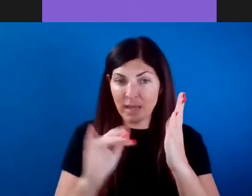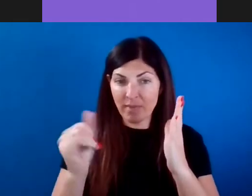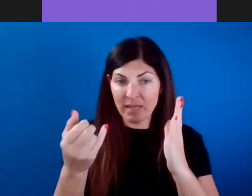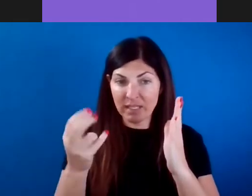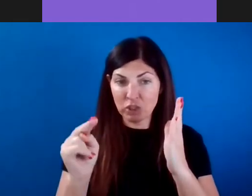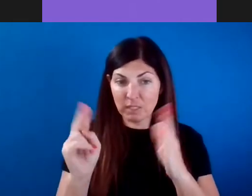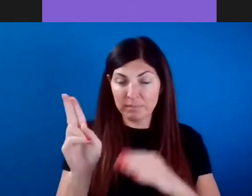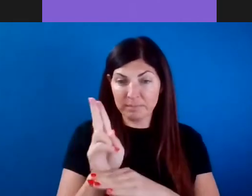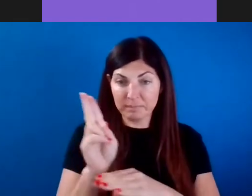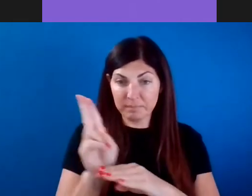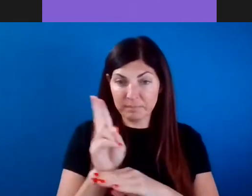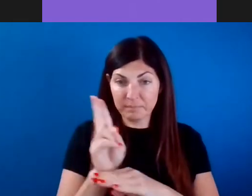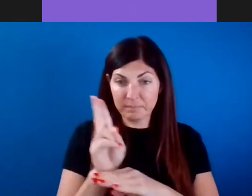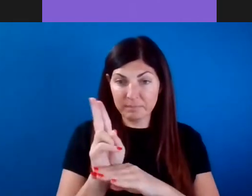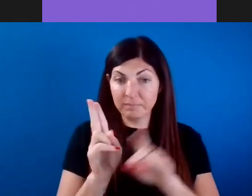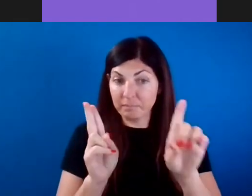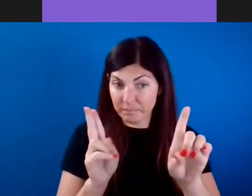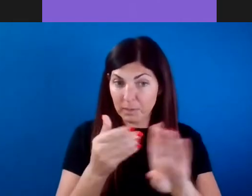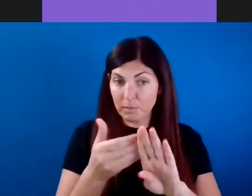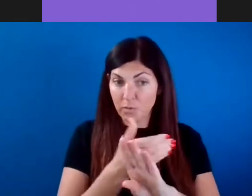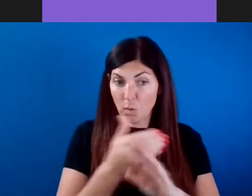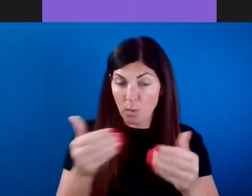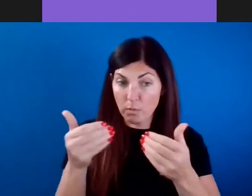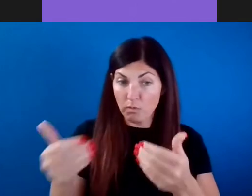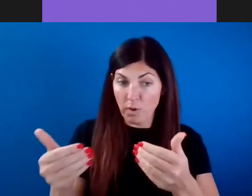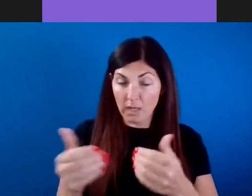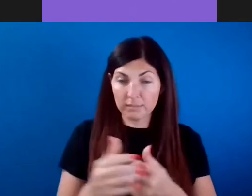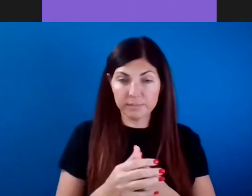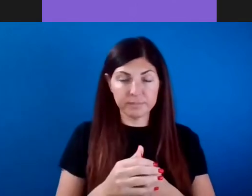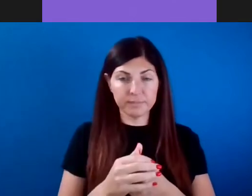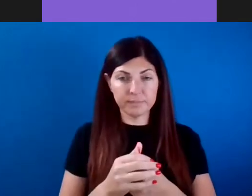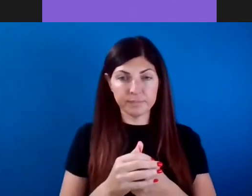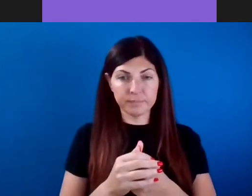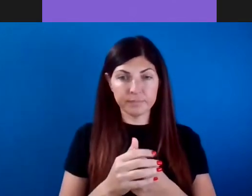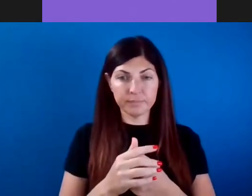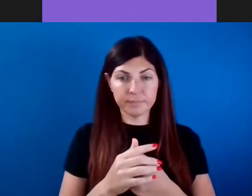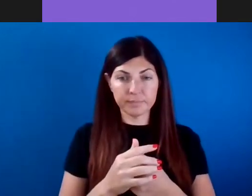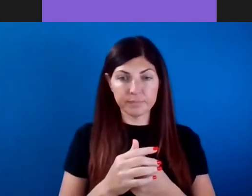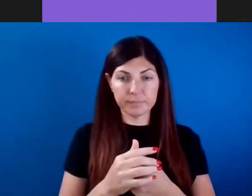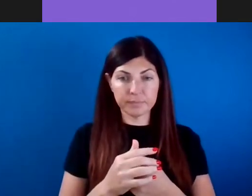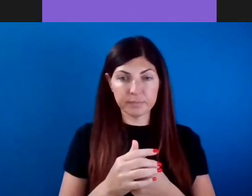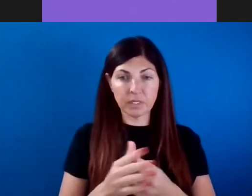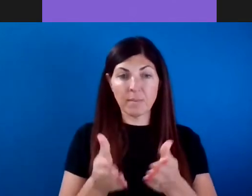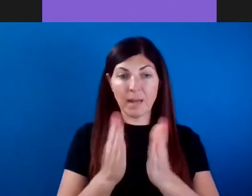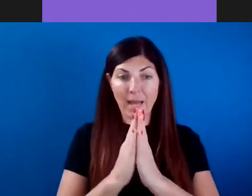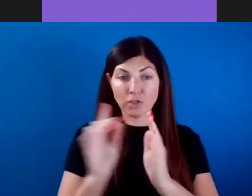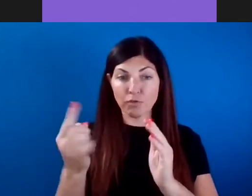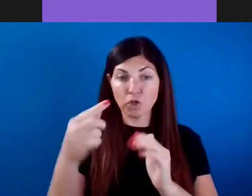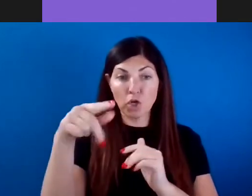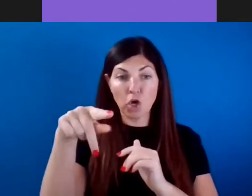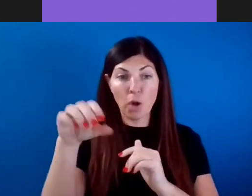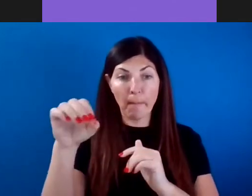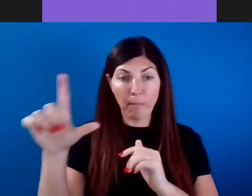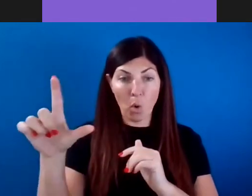uses. Real quick before we move on to that segment, I'm going to ask our first poll question,